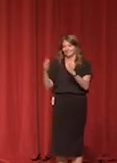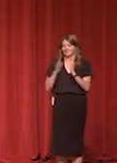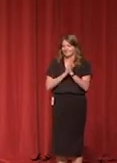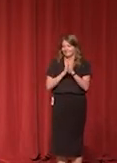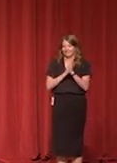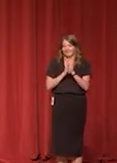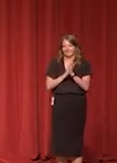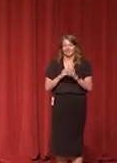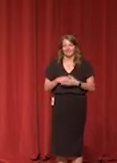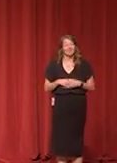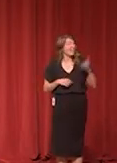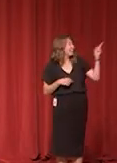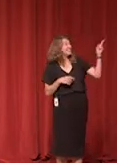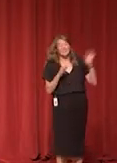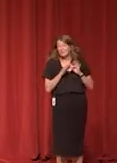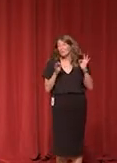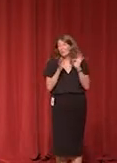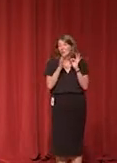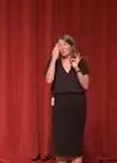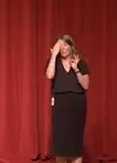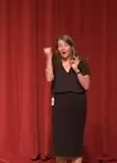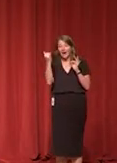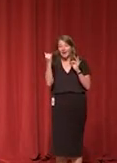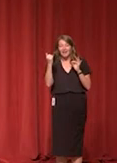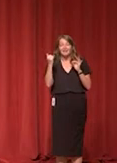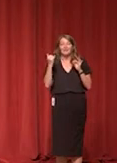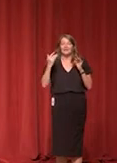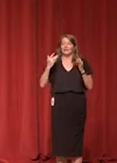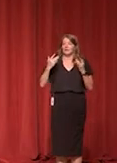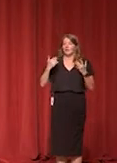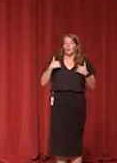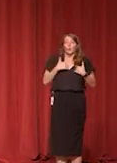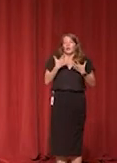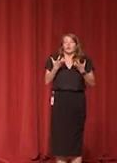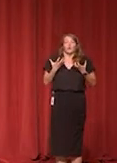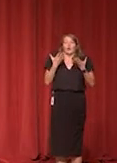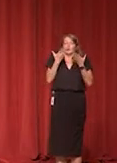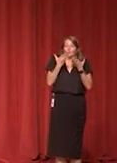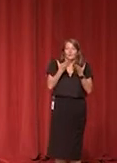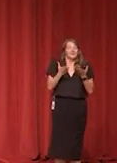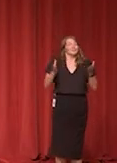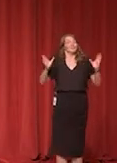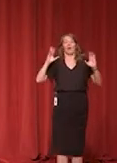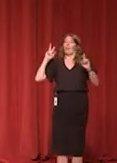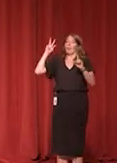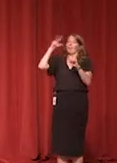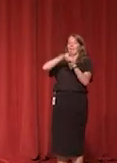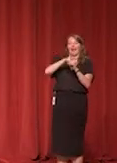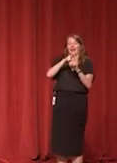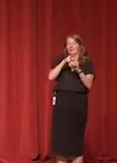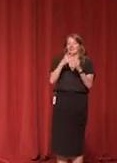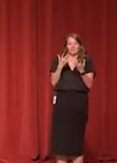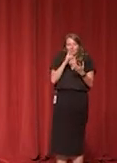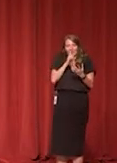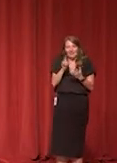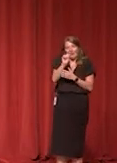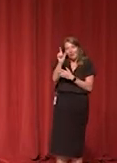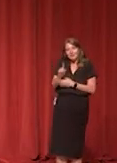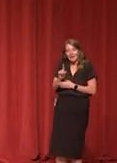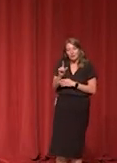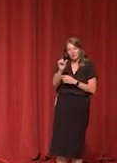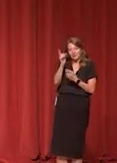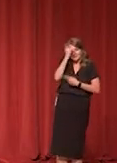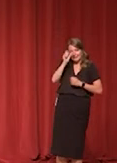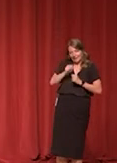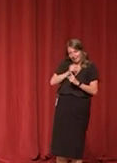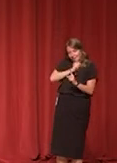And this is critical because this is how we will generalize the results, right? The disease behaves differently in different races and ethnicities, and